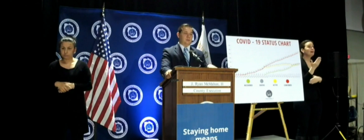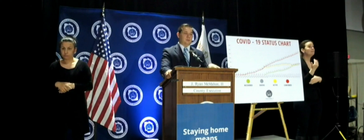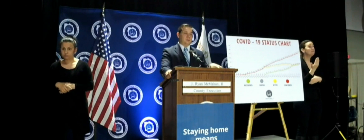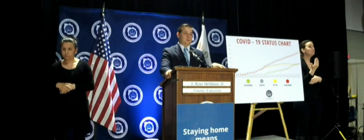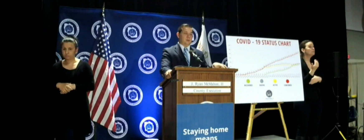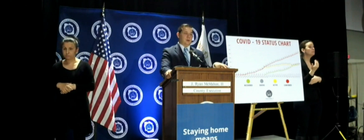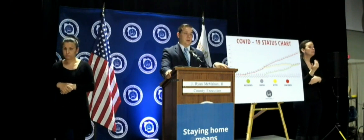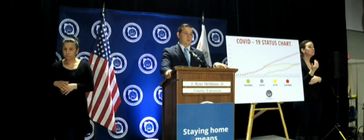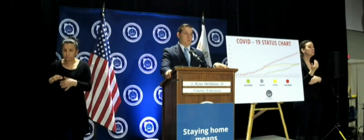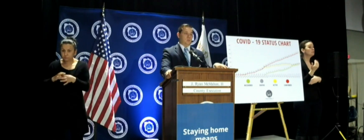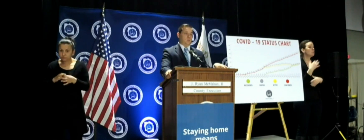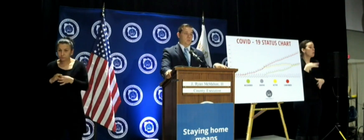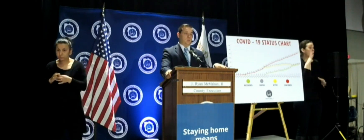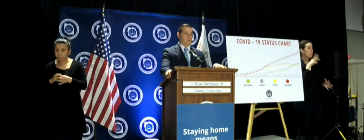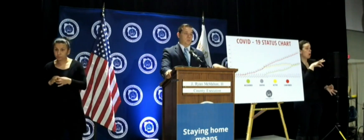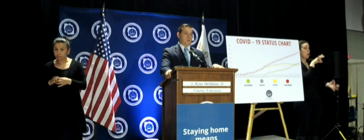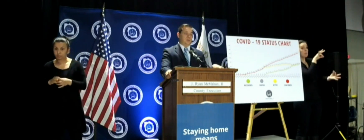preparing.